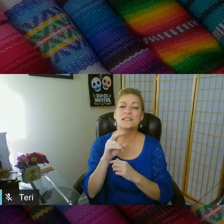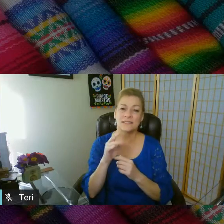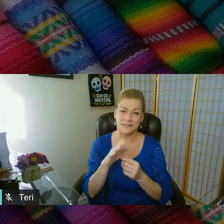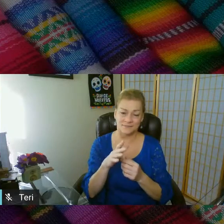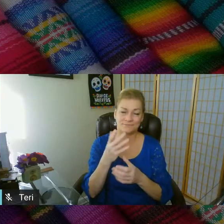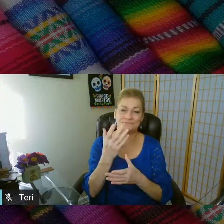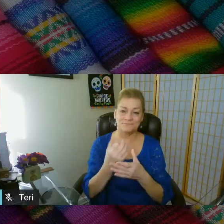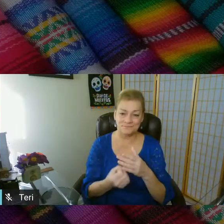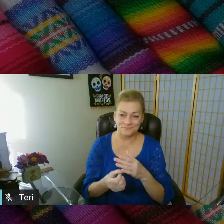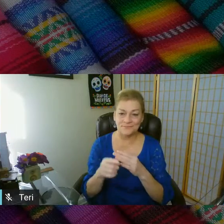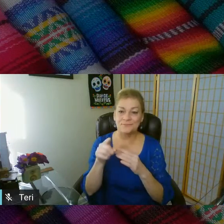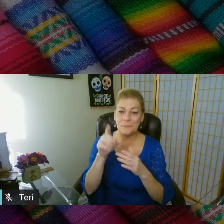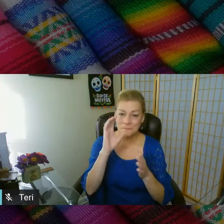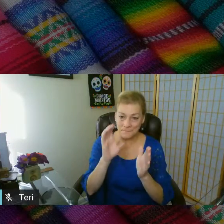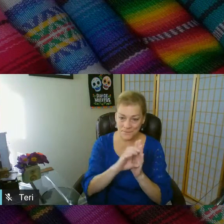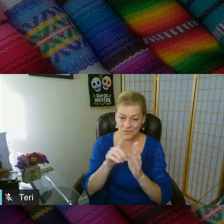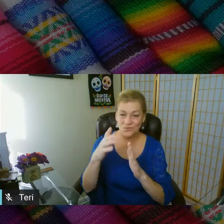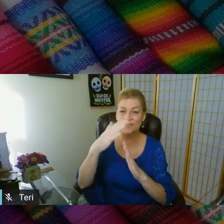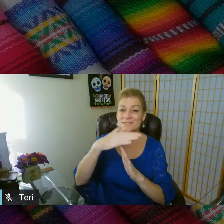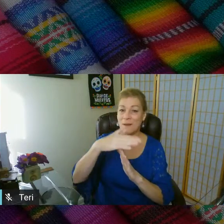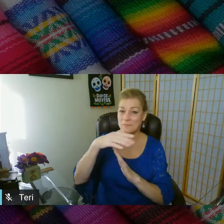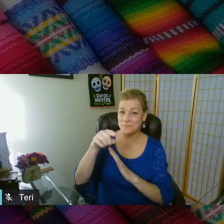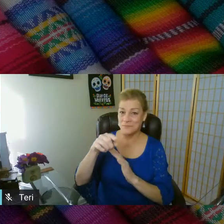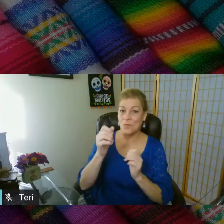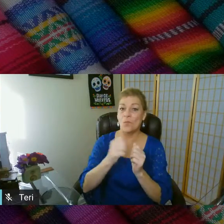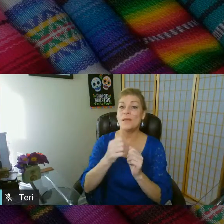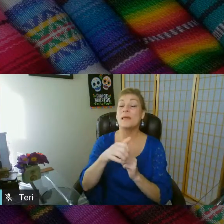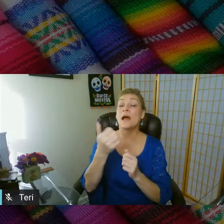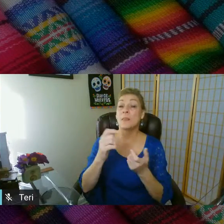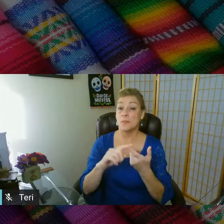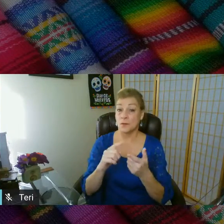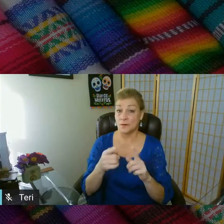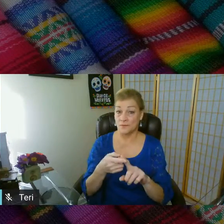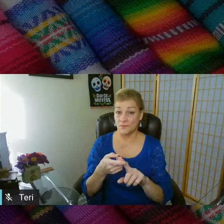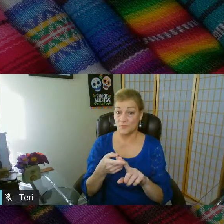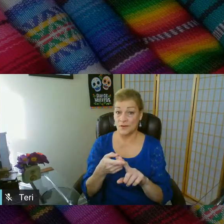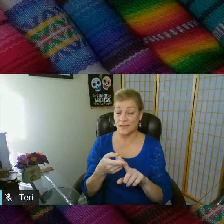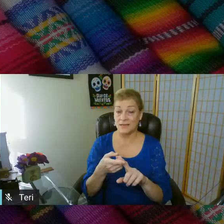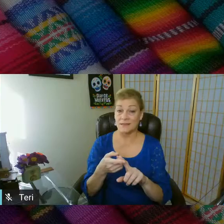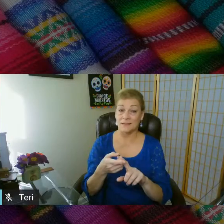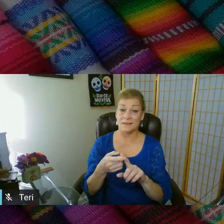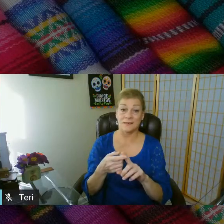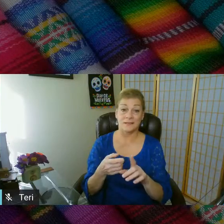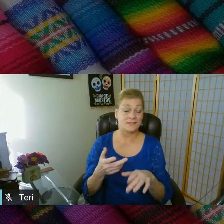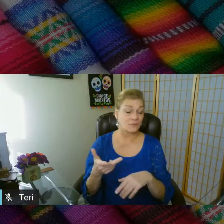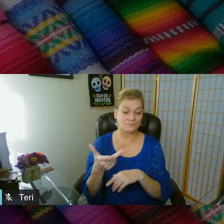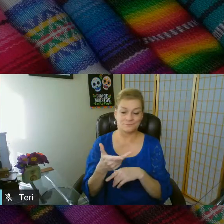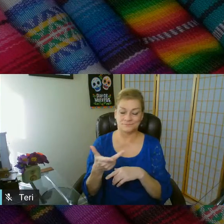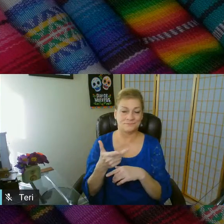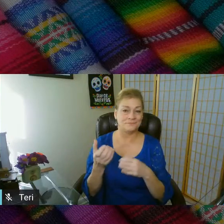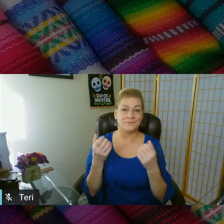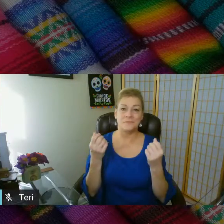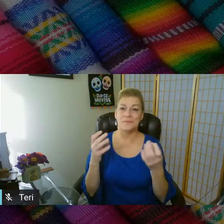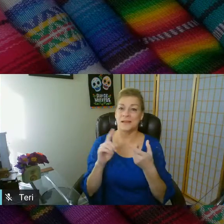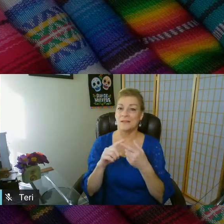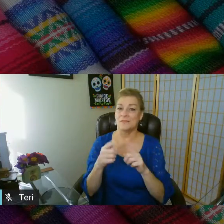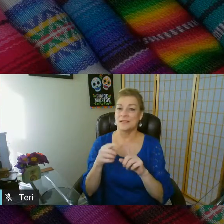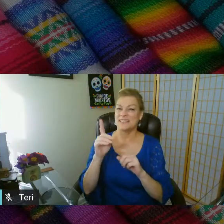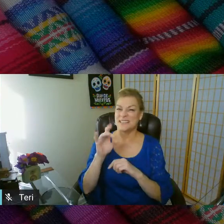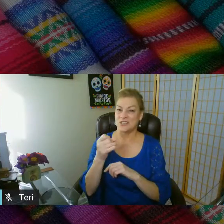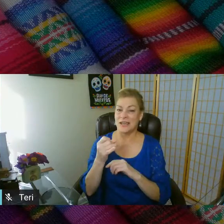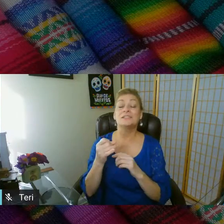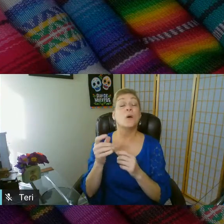away. And so he's in this picture up at the top with another friend who was friends with him and many mutual friends of mine, DJ. And so